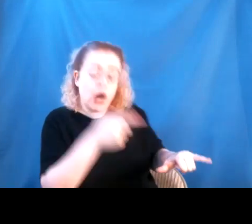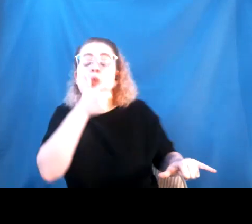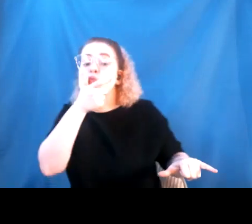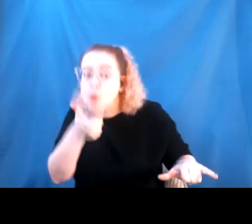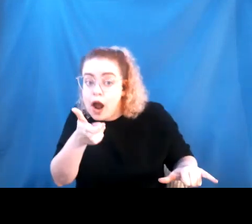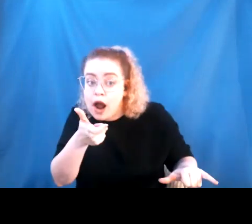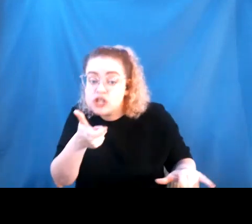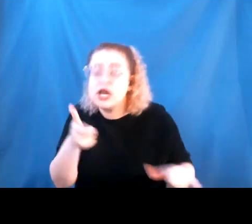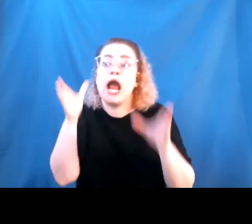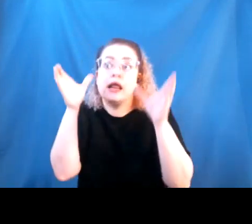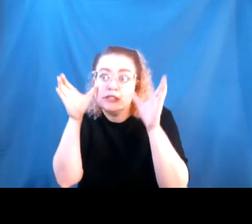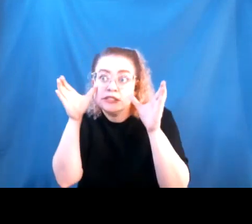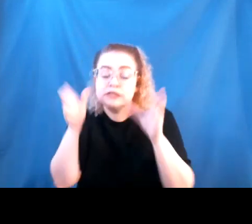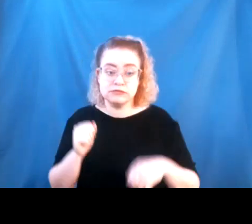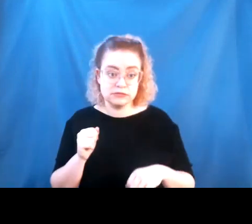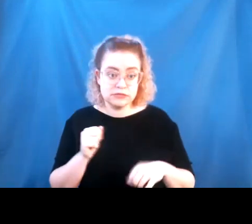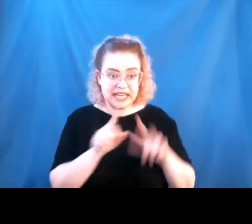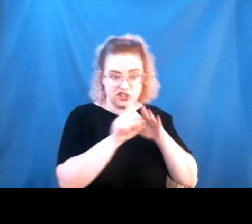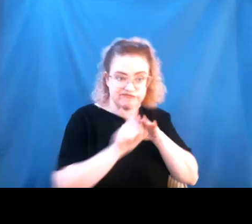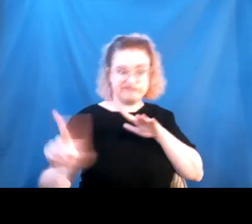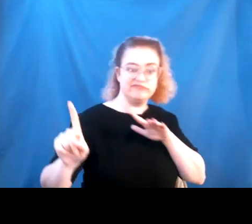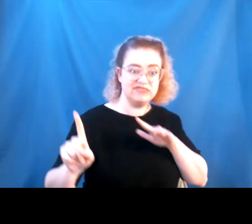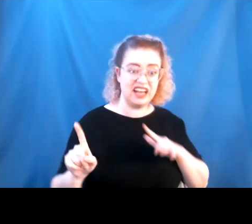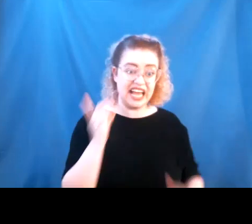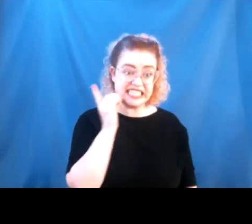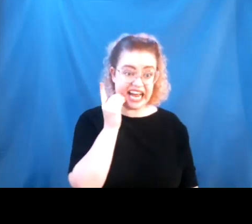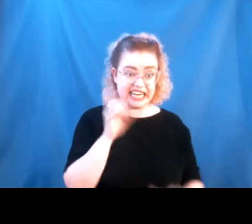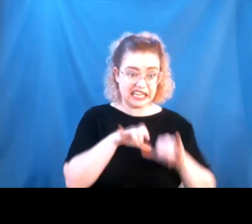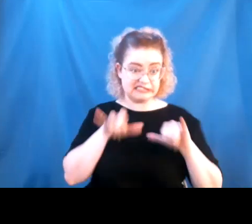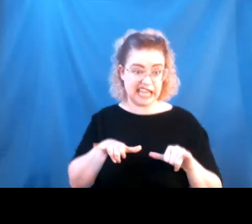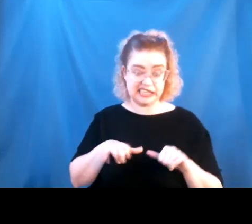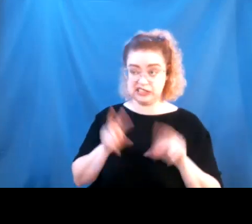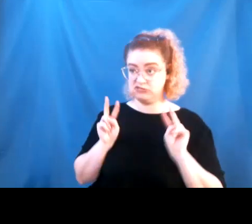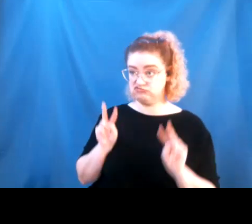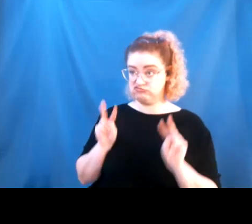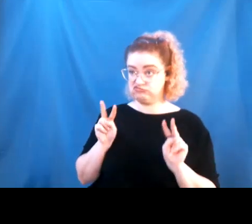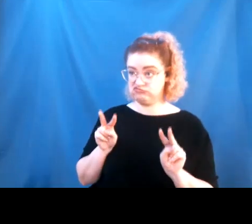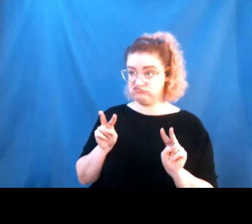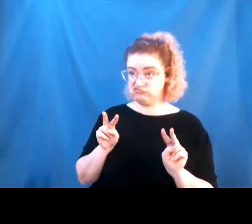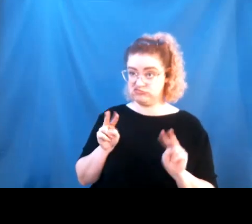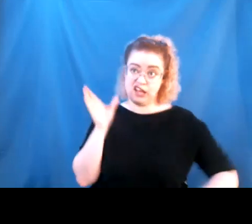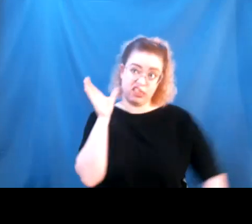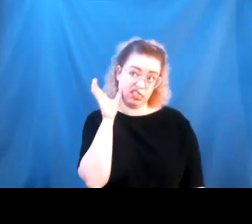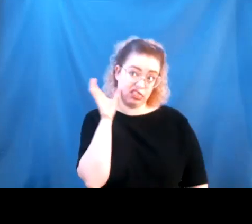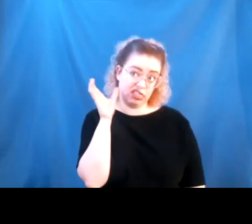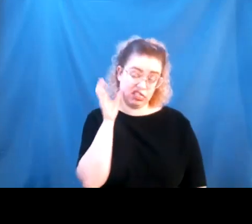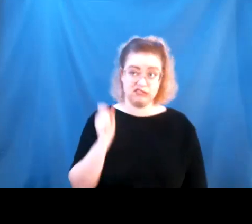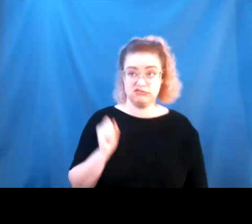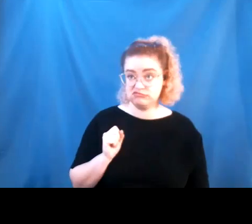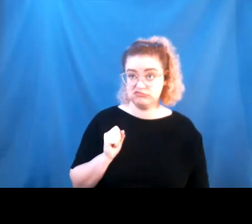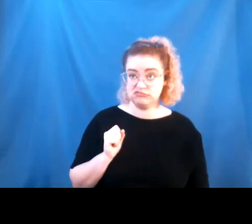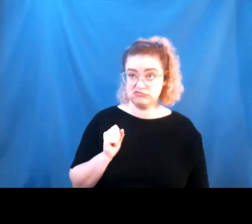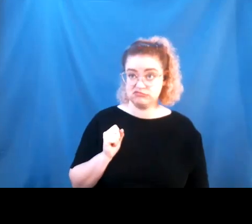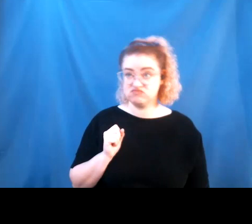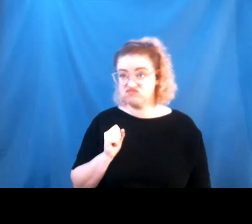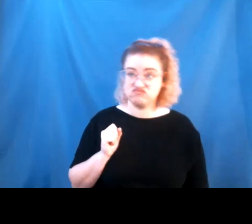Chloe scurries off alone. Dinah watches and listens, and